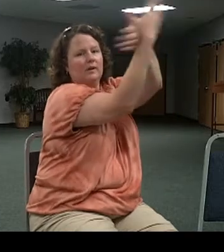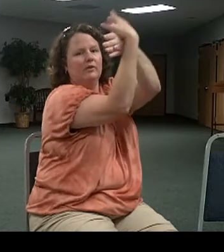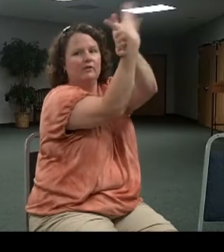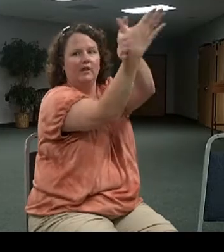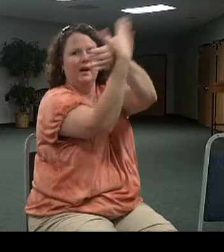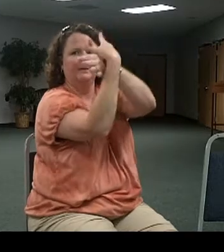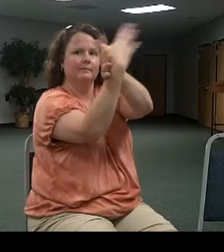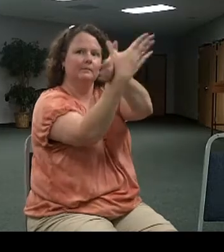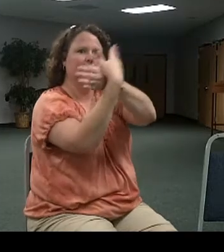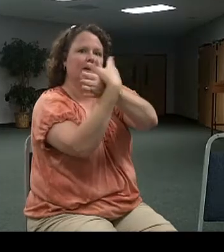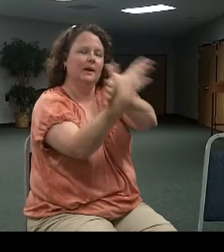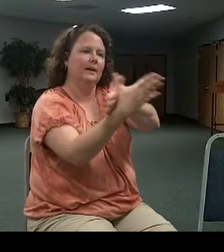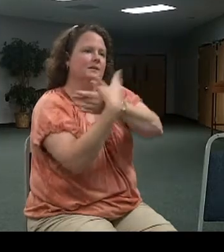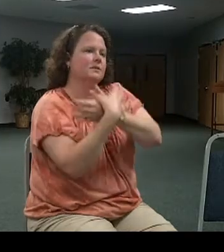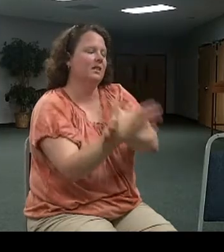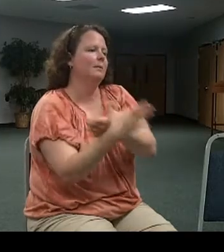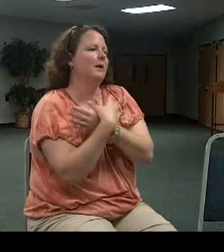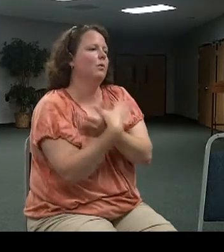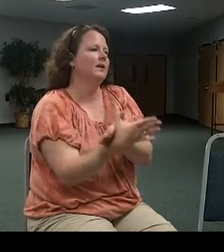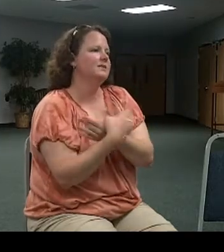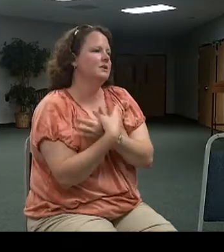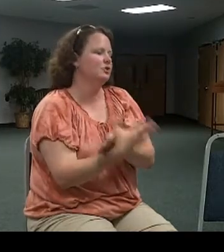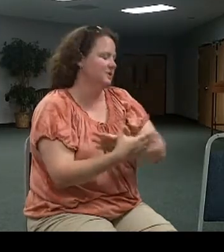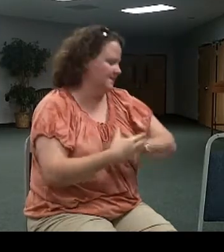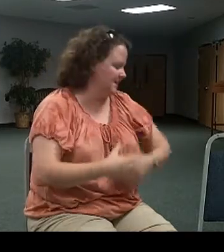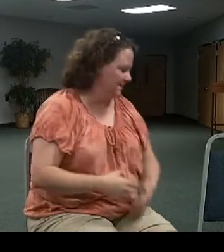wherever they're flying. Okay? Think about what it is that you're discussing.